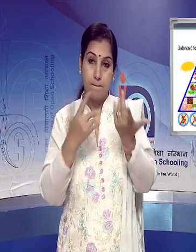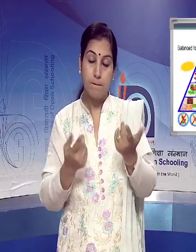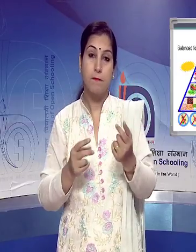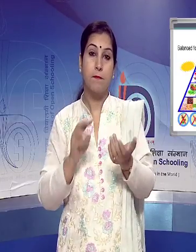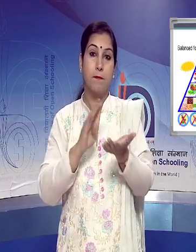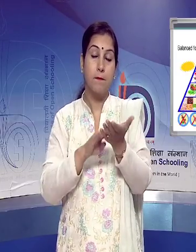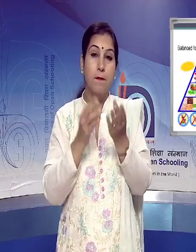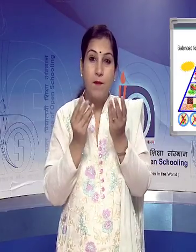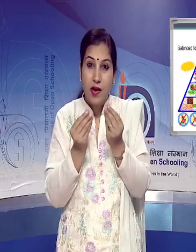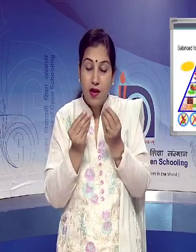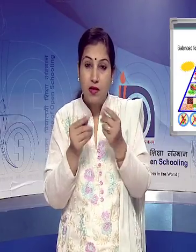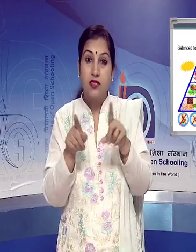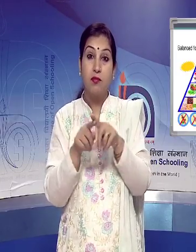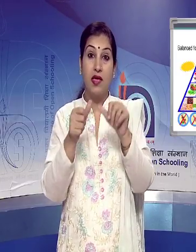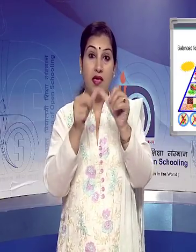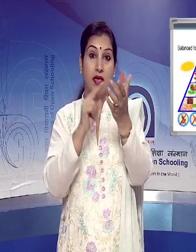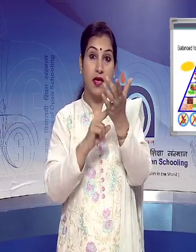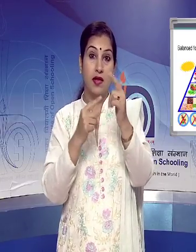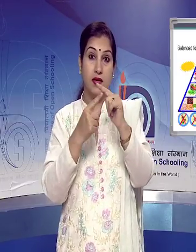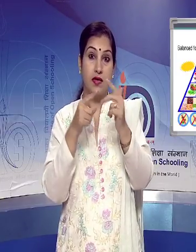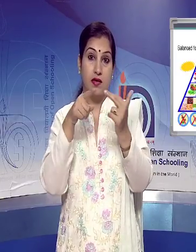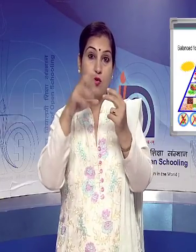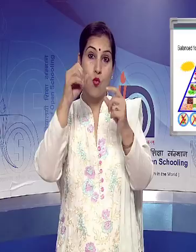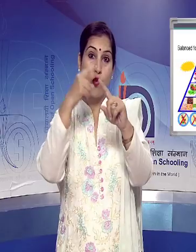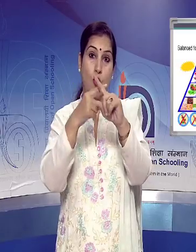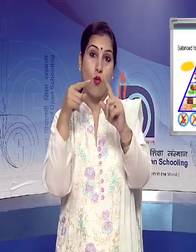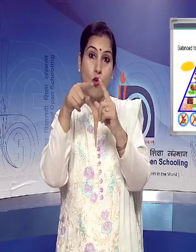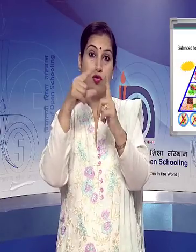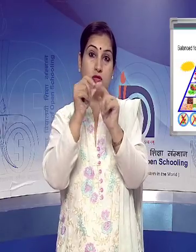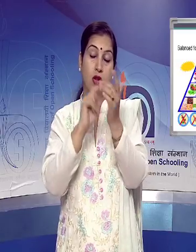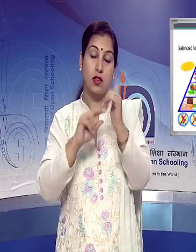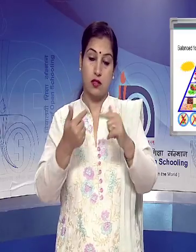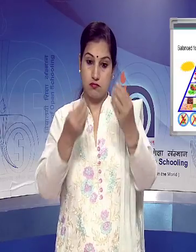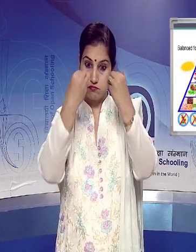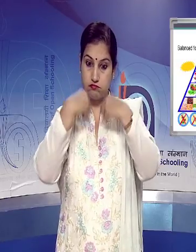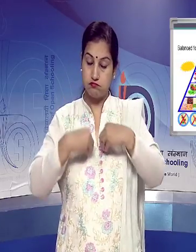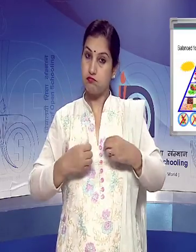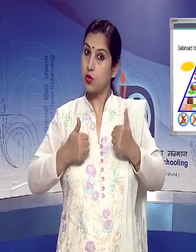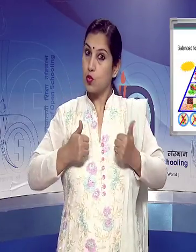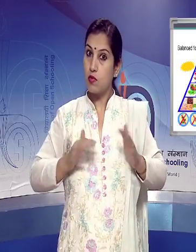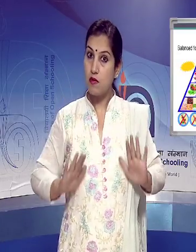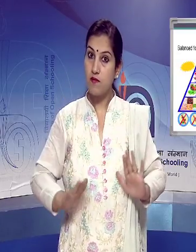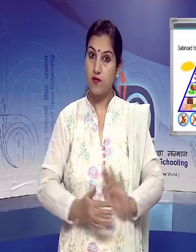and antioxidants, which are good for our health.